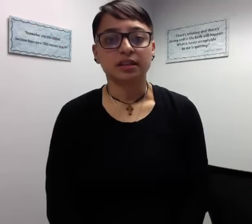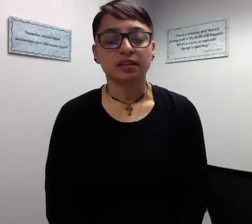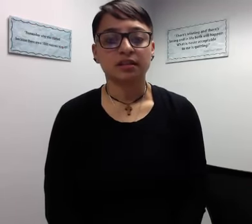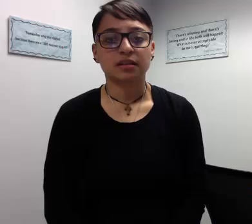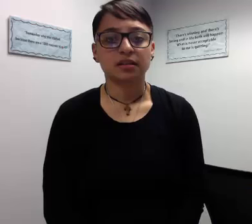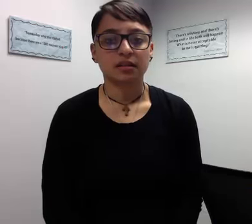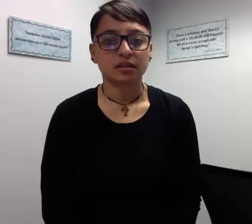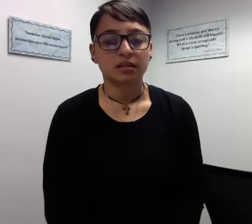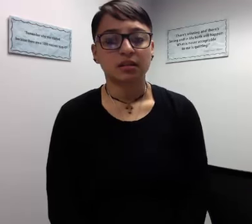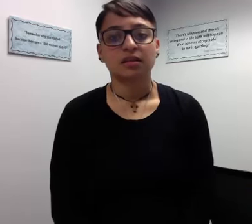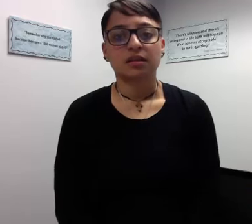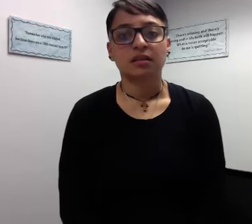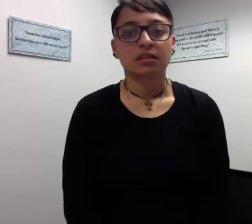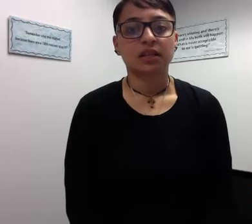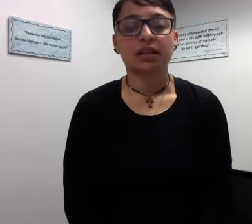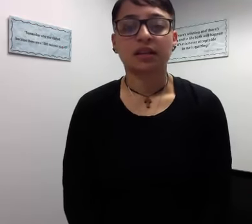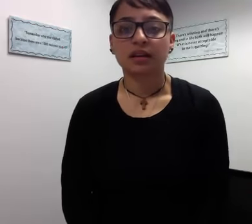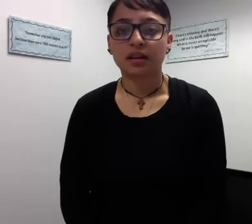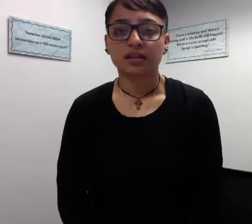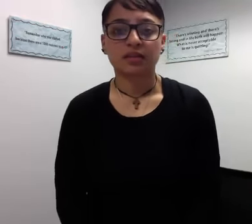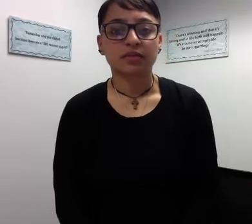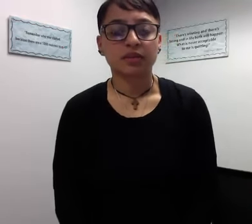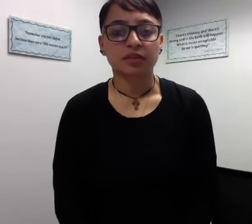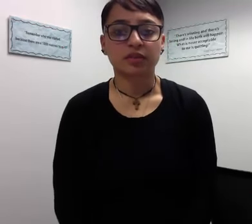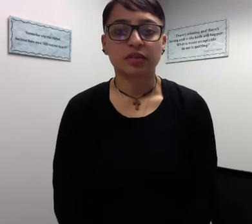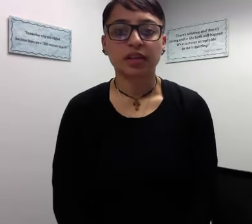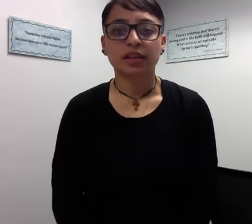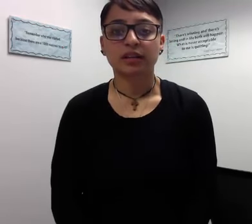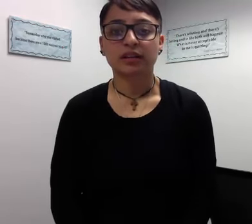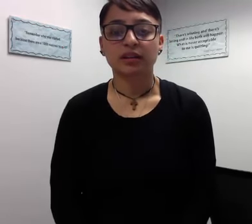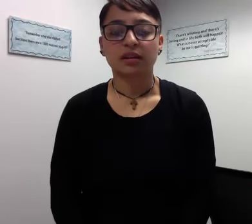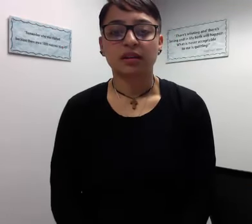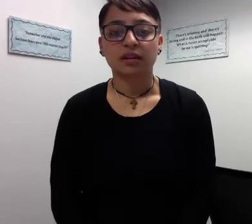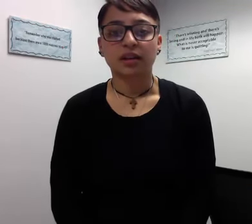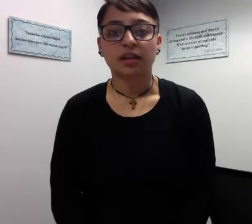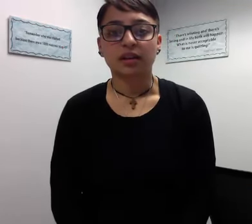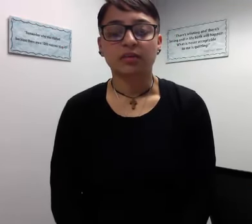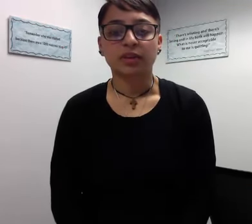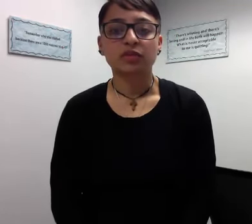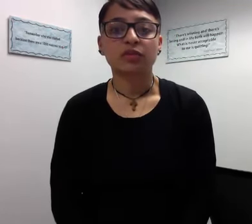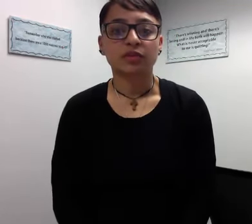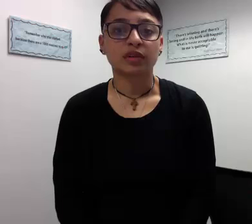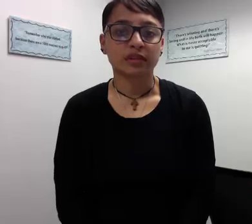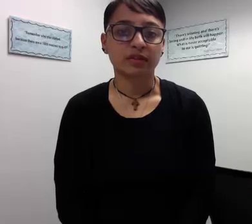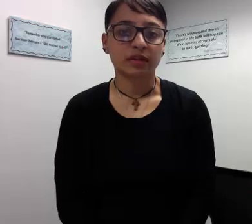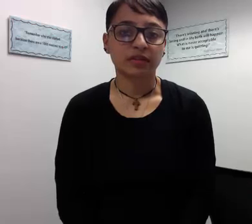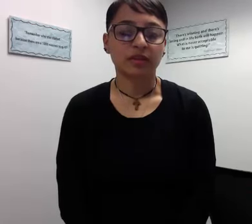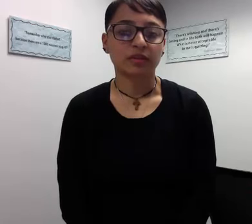translated to get that concept for the training and be useful for our deaf and hard of hearing